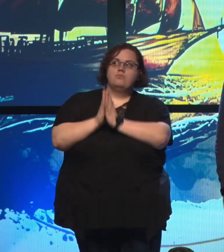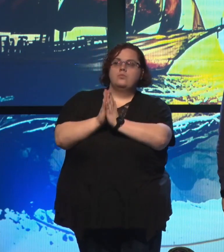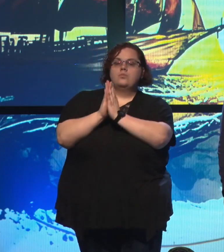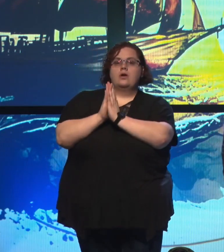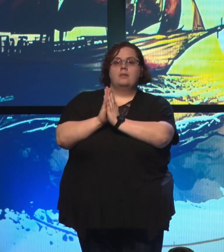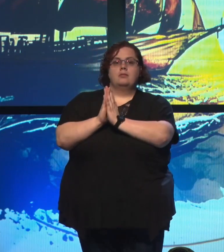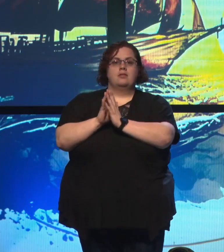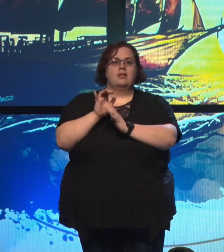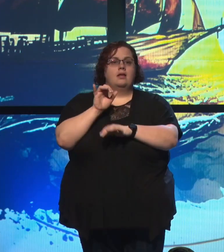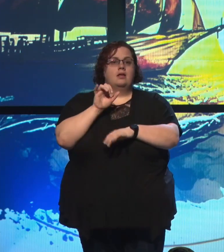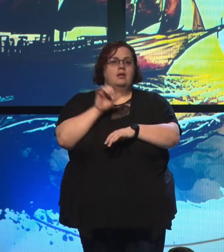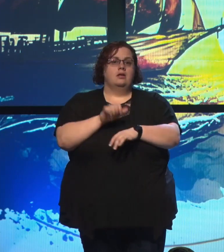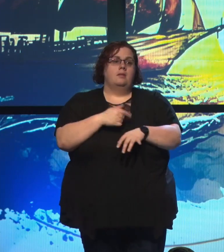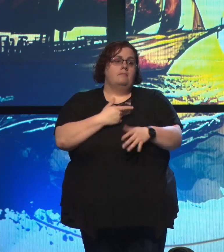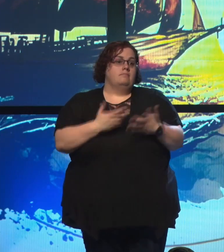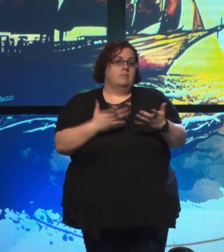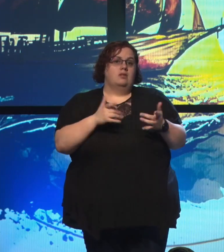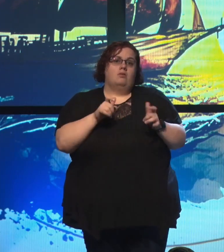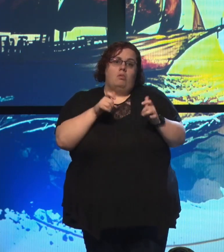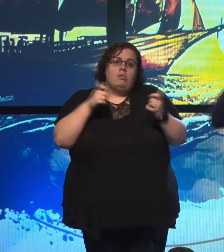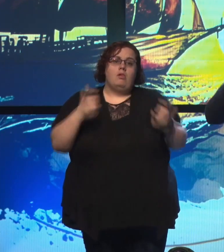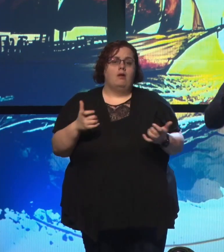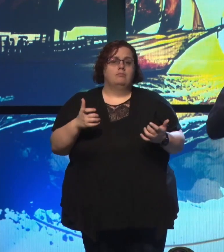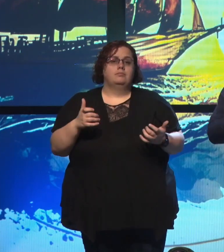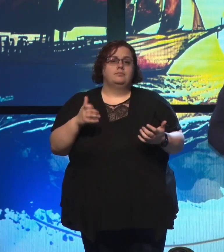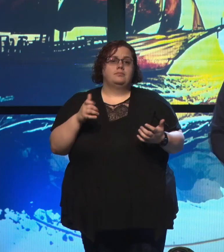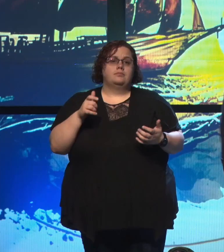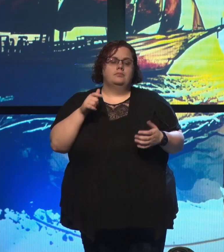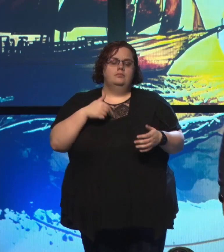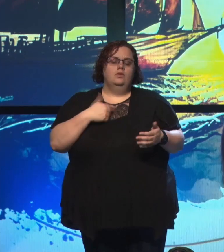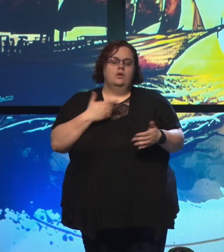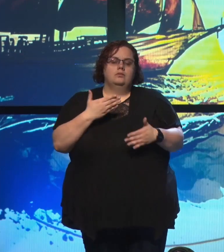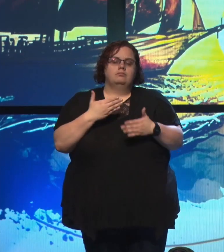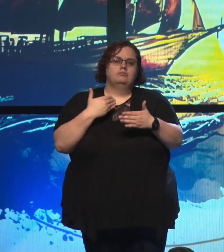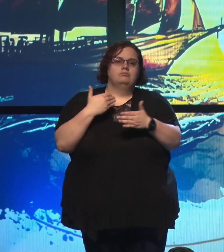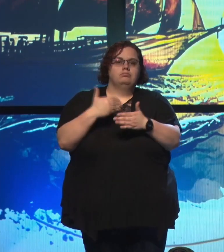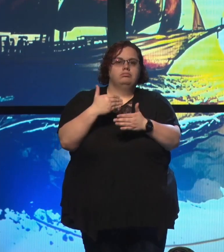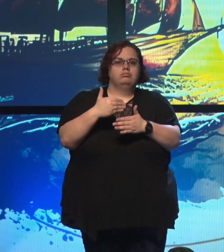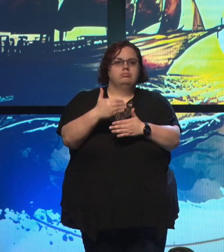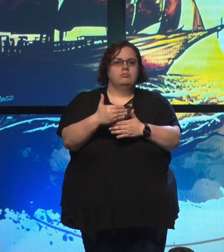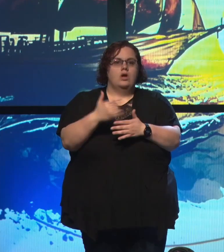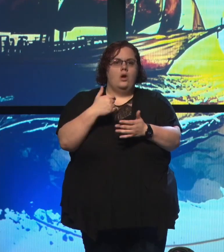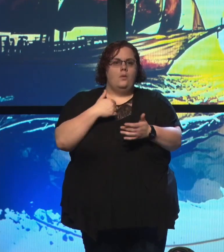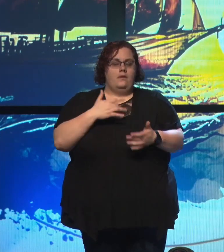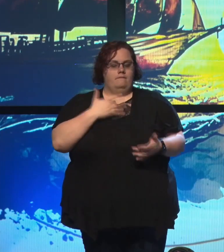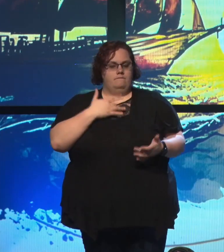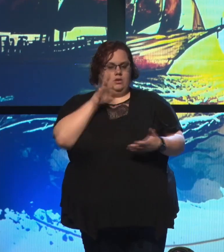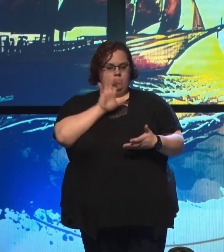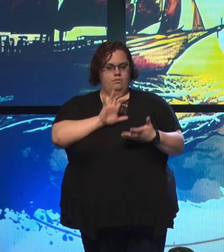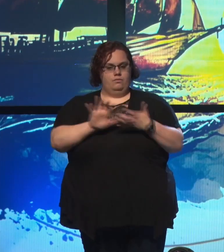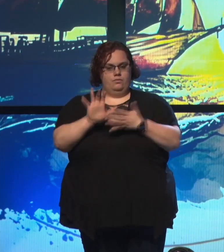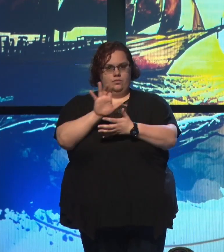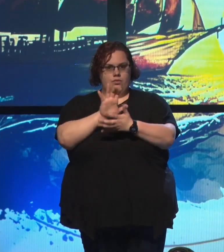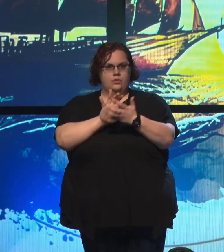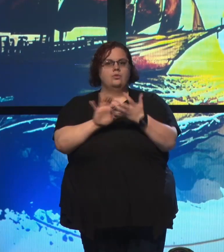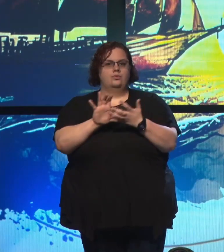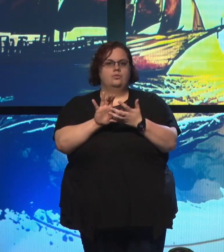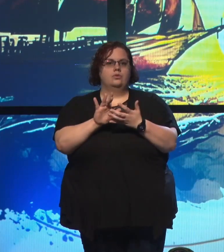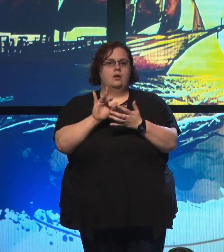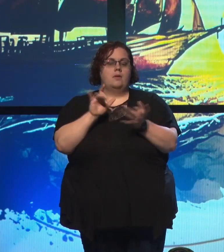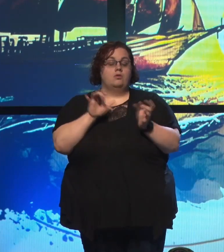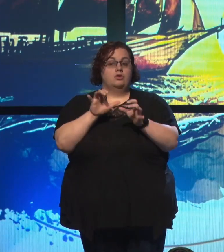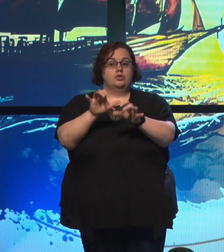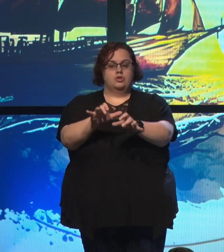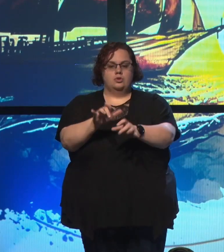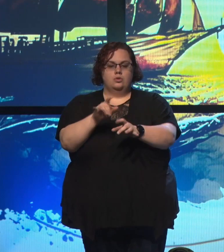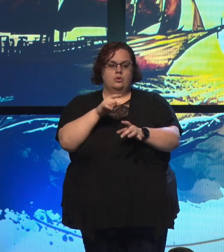big leap for you. 30 days, right? Come on, I'm not. Okay, here's a baby step, right? When you're feeling confused about what to do, about